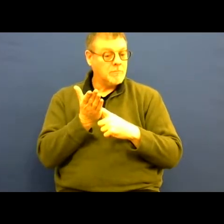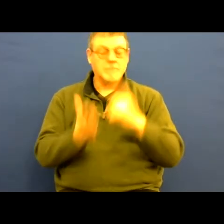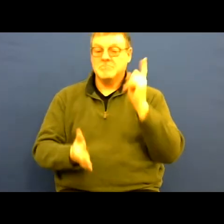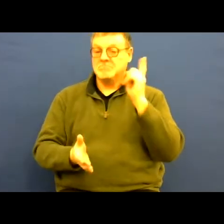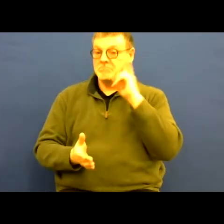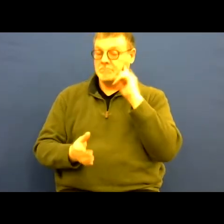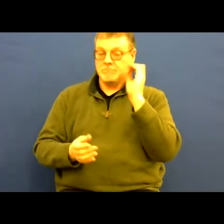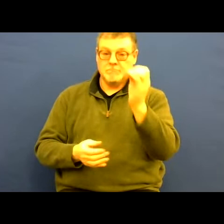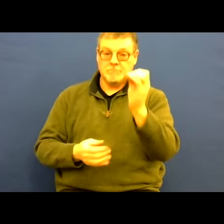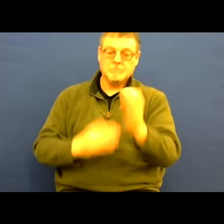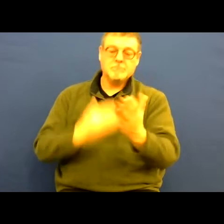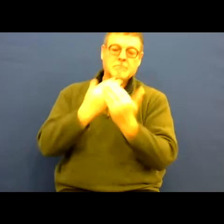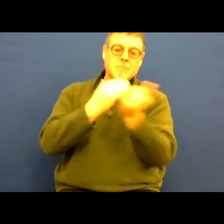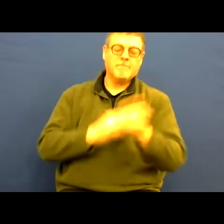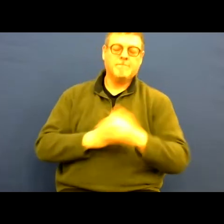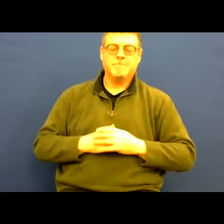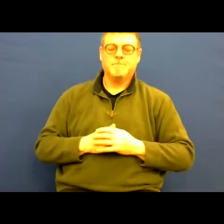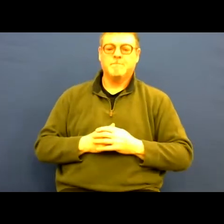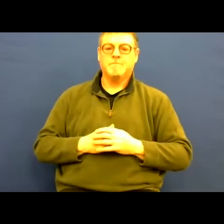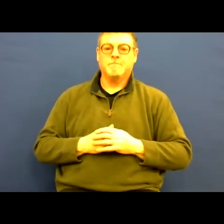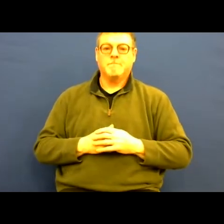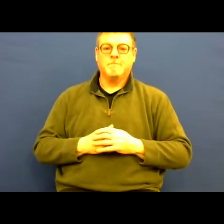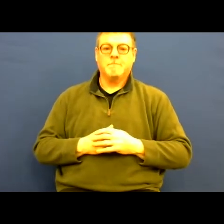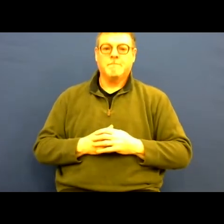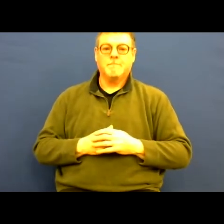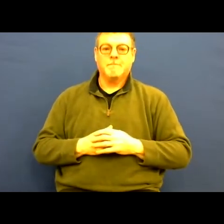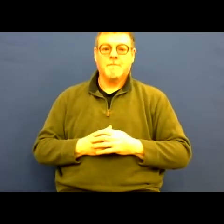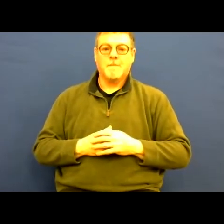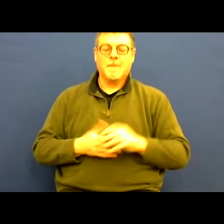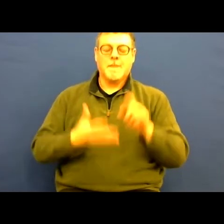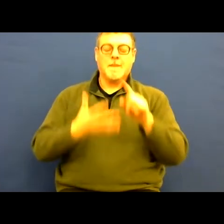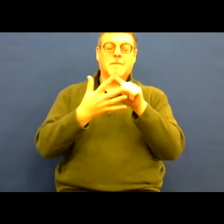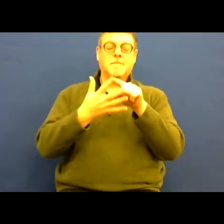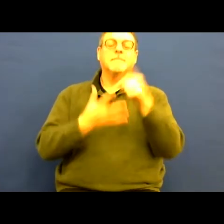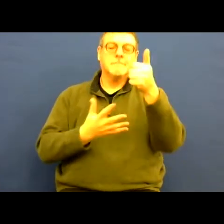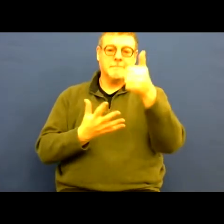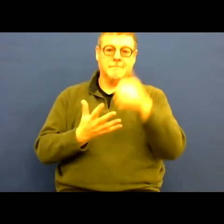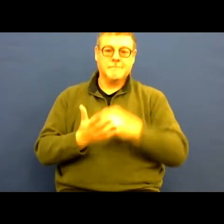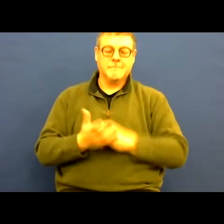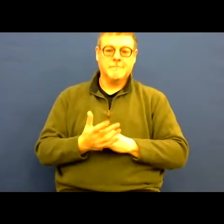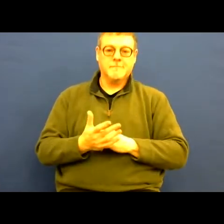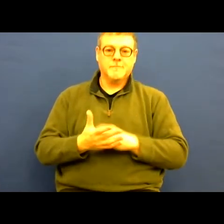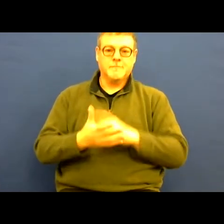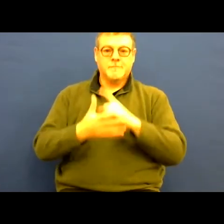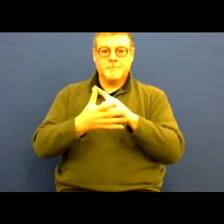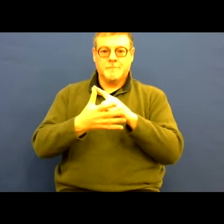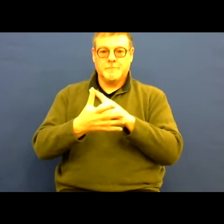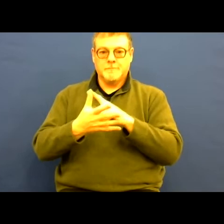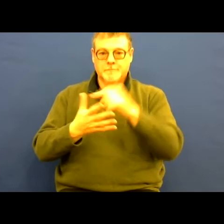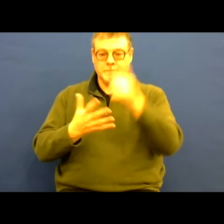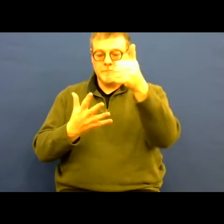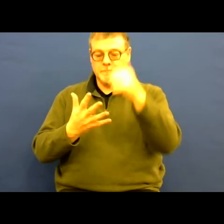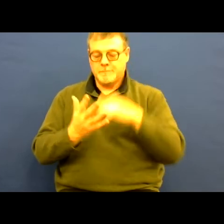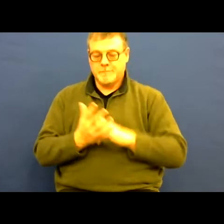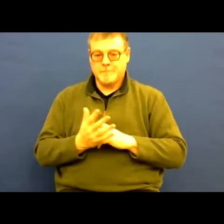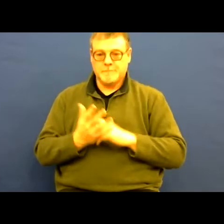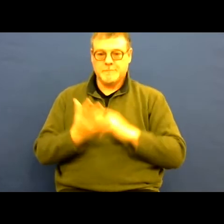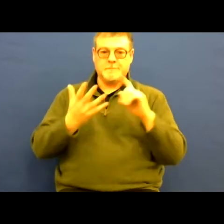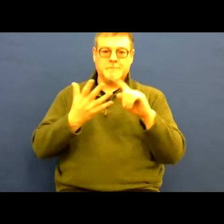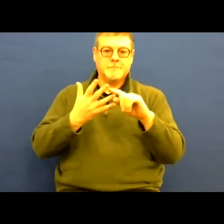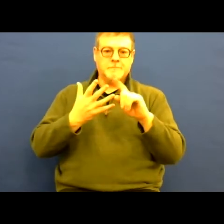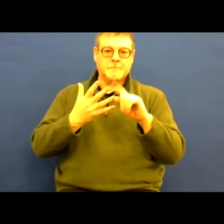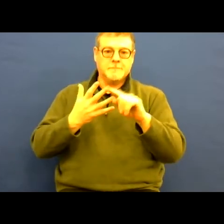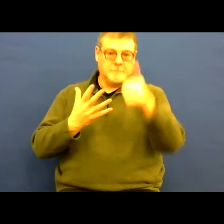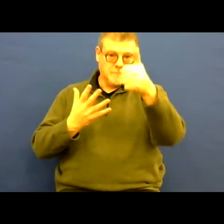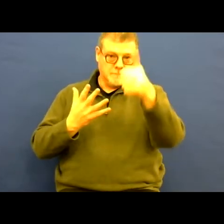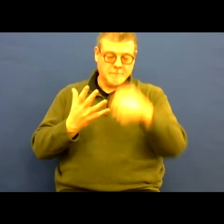Hearing none, please call the roll. Councilmember Safranik, Aye. Councilmember Bolsner, Aye. Councilmember